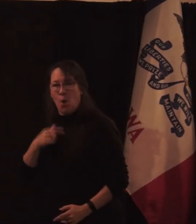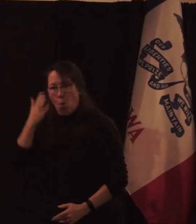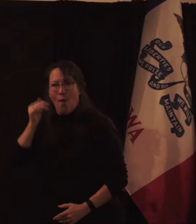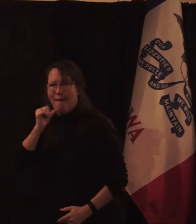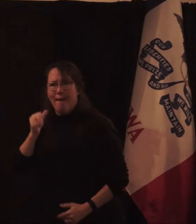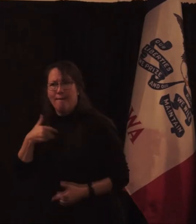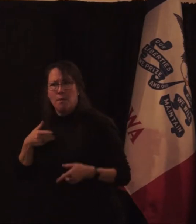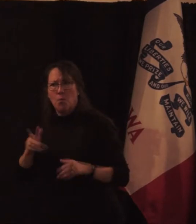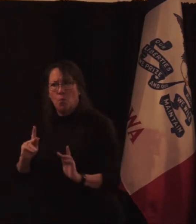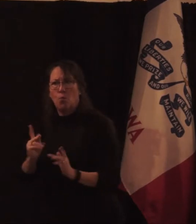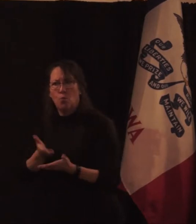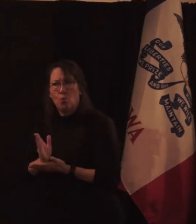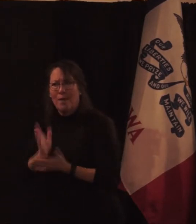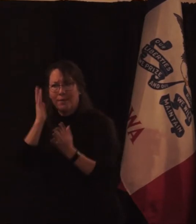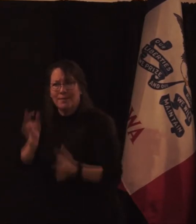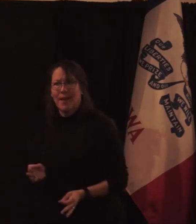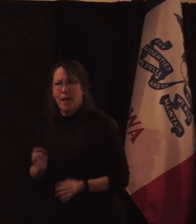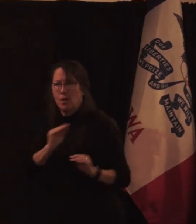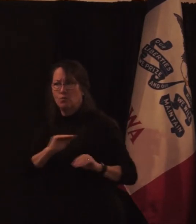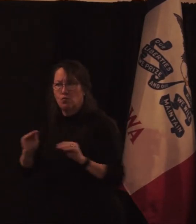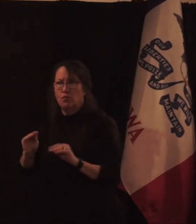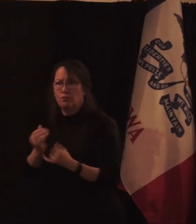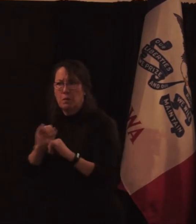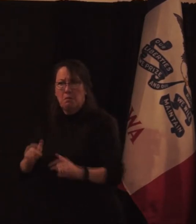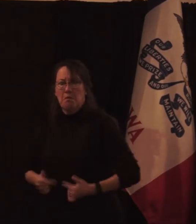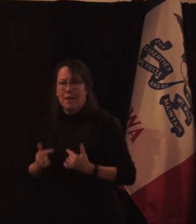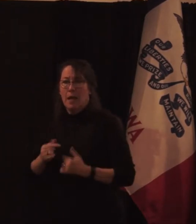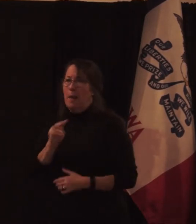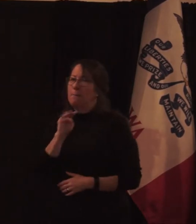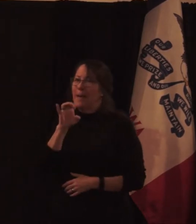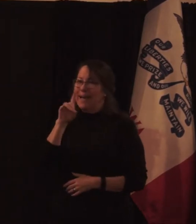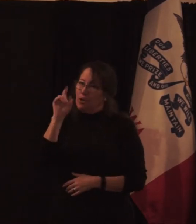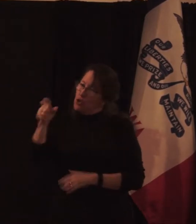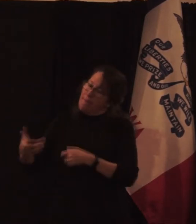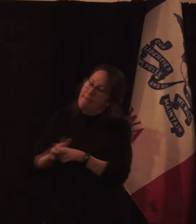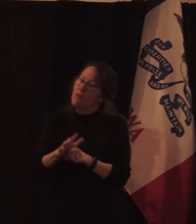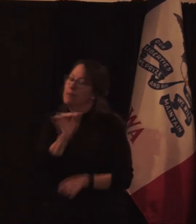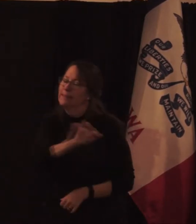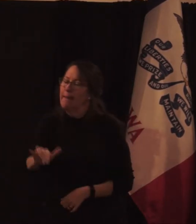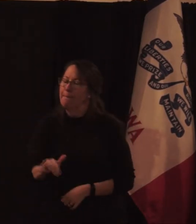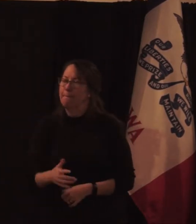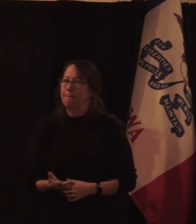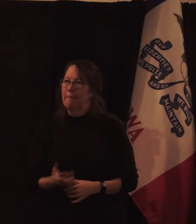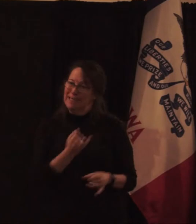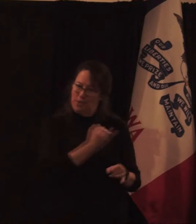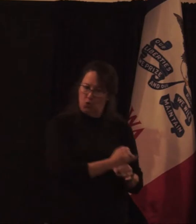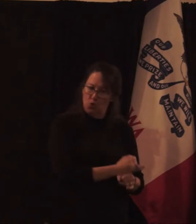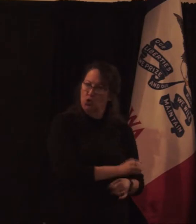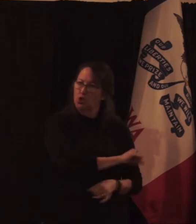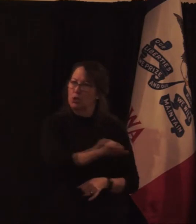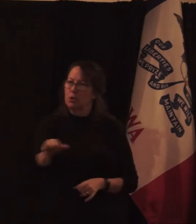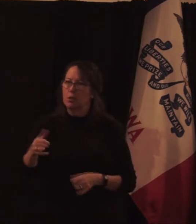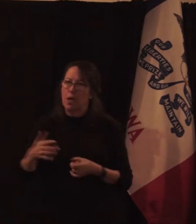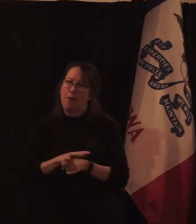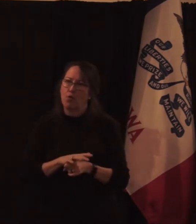have the ability to decide to do that? And Medicaid should cover that just like it covers you for an institution.